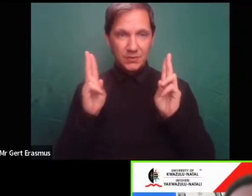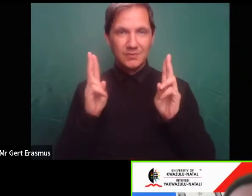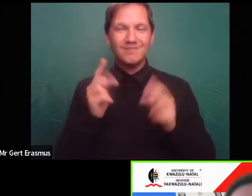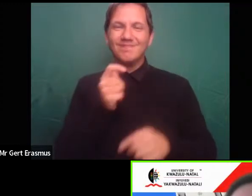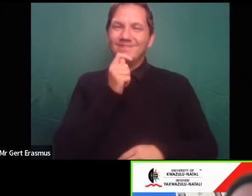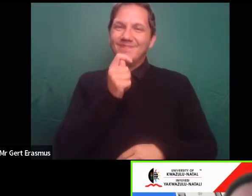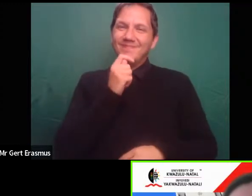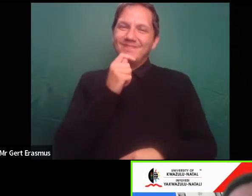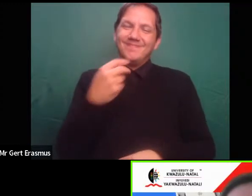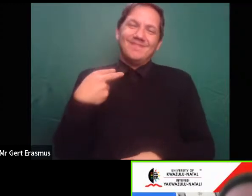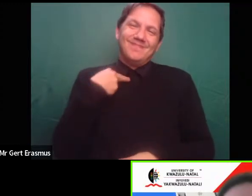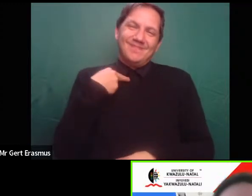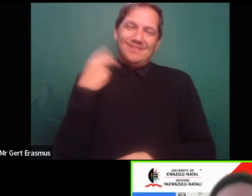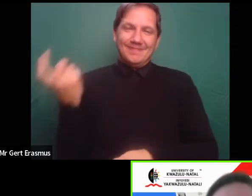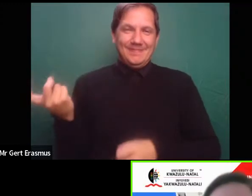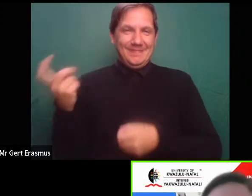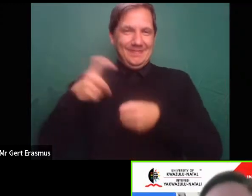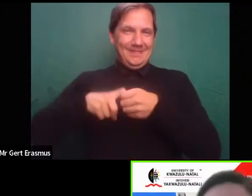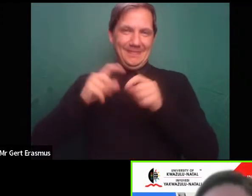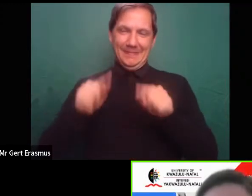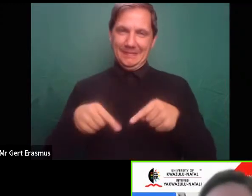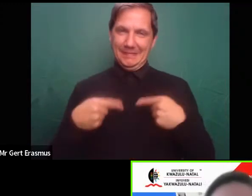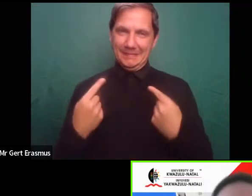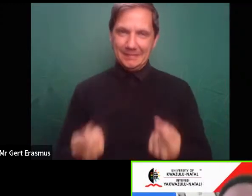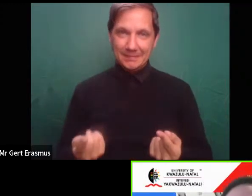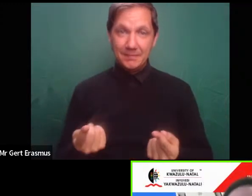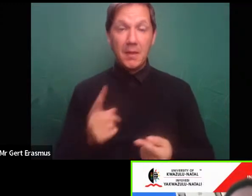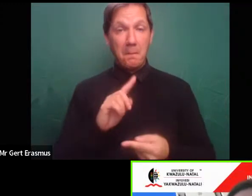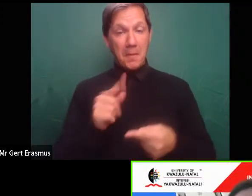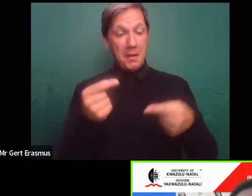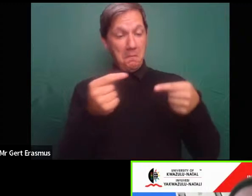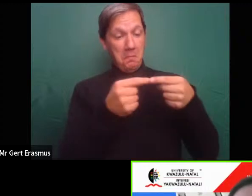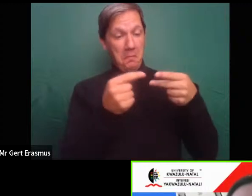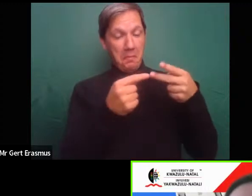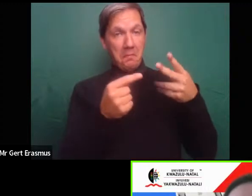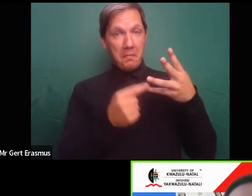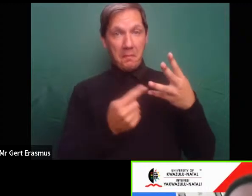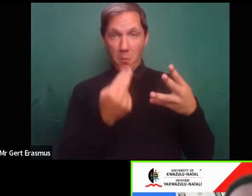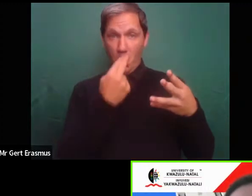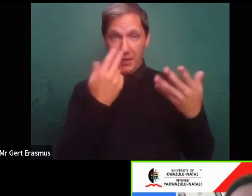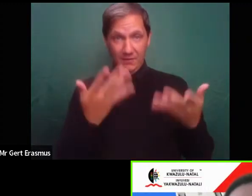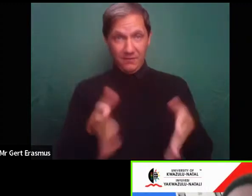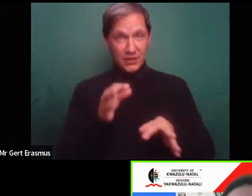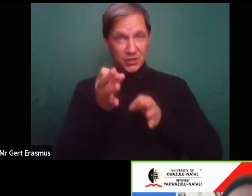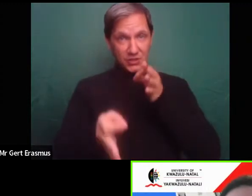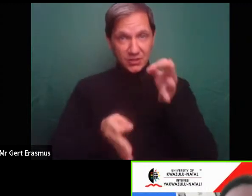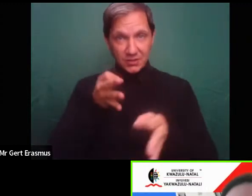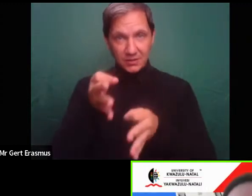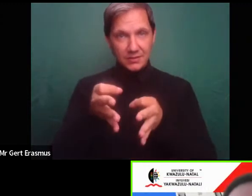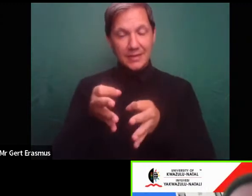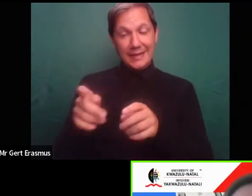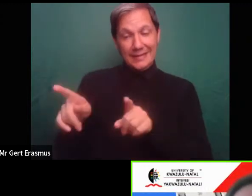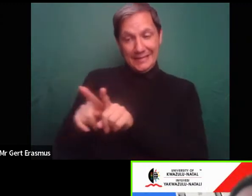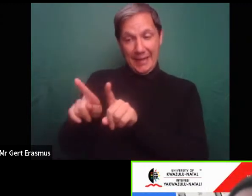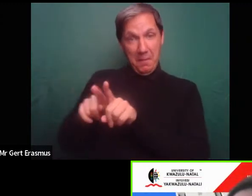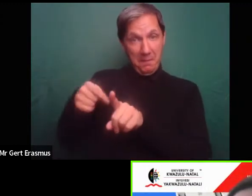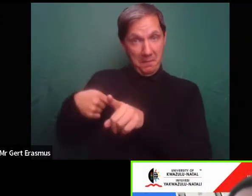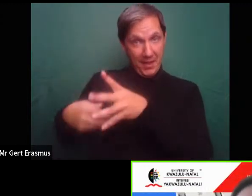yes, the points that Modieki has made, the points that I'm going to make, cover also